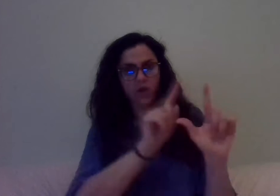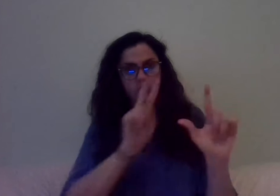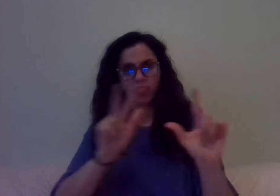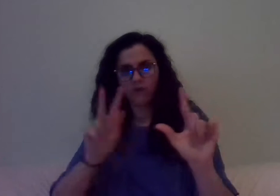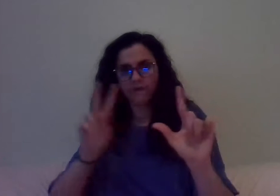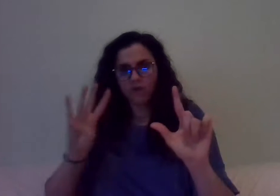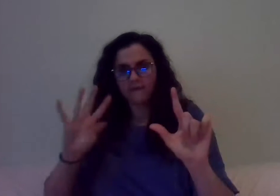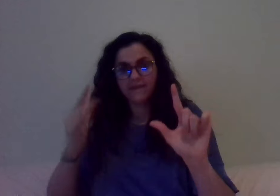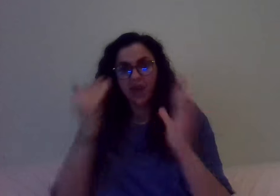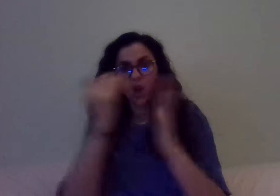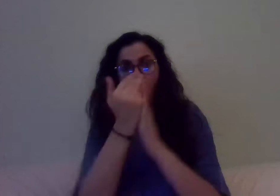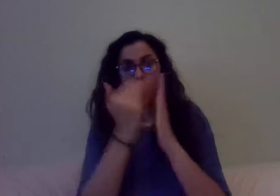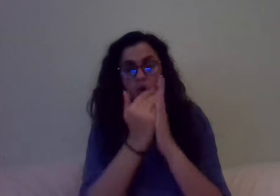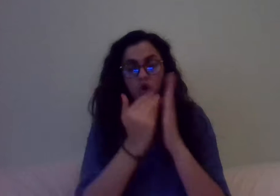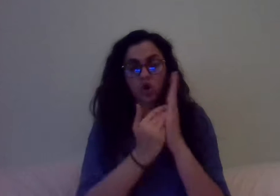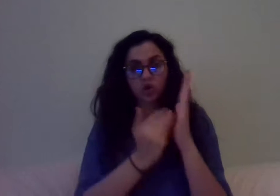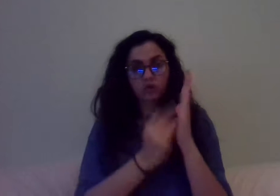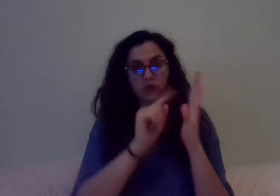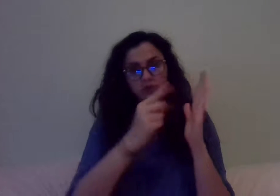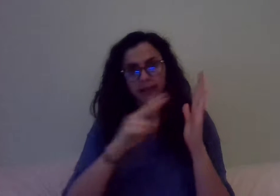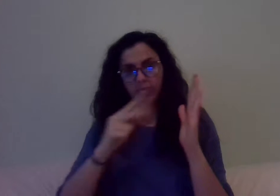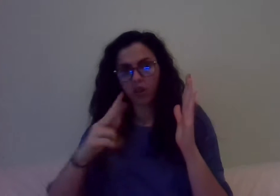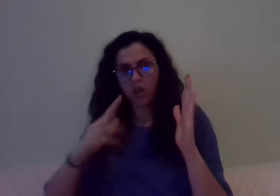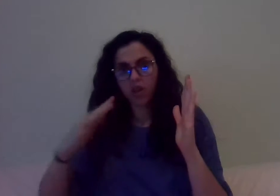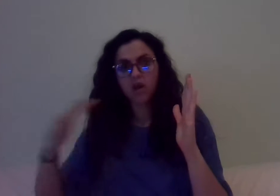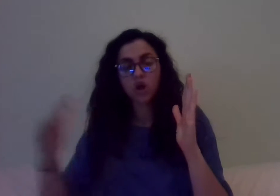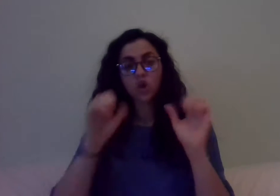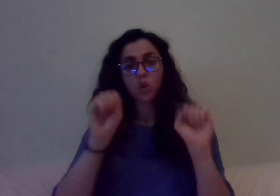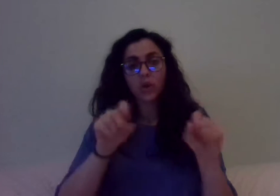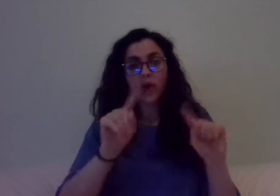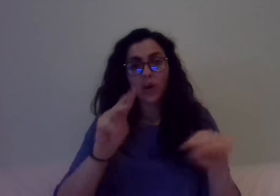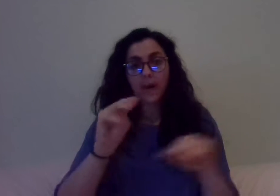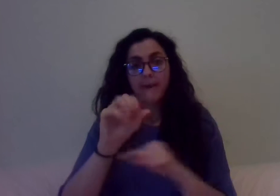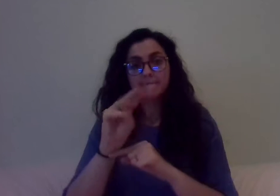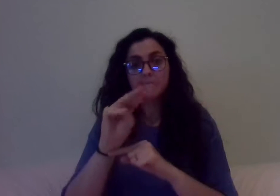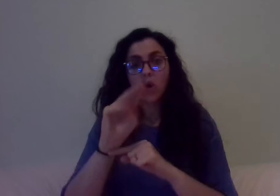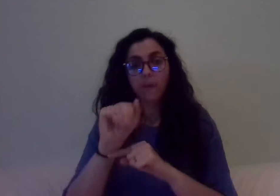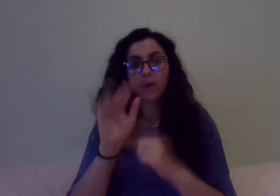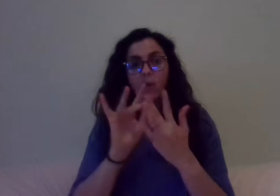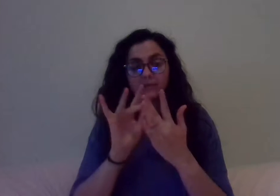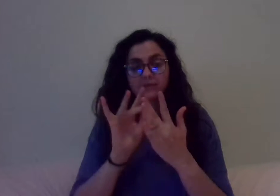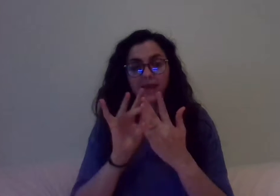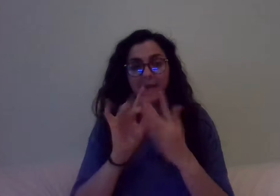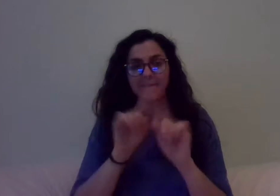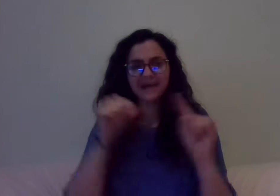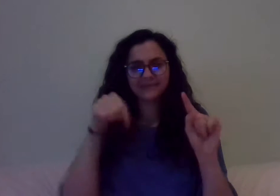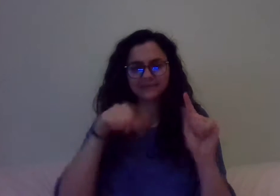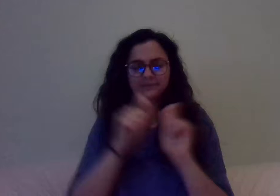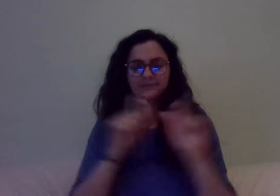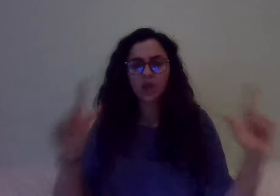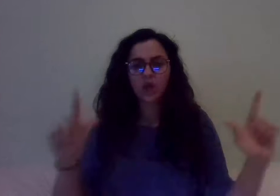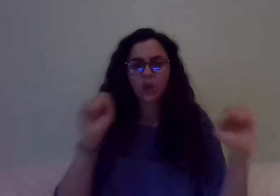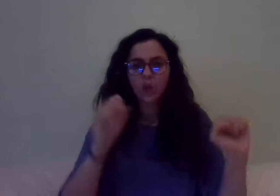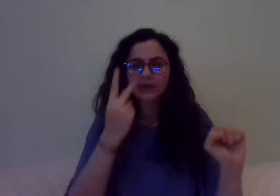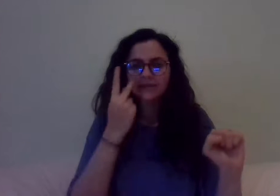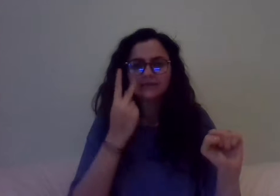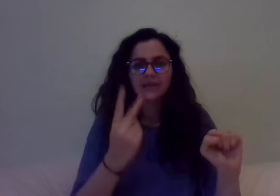just compiled scenes of trains and this idea of the movement and the